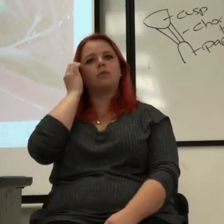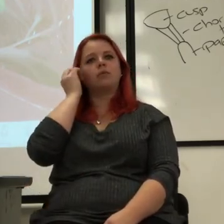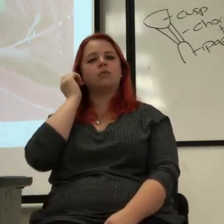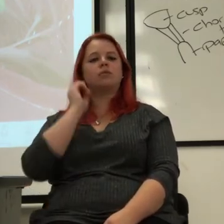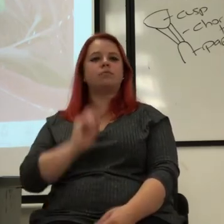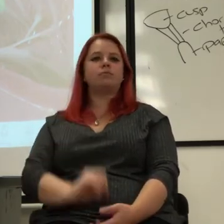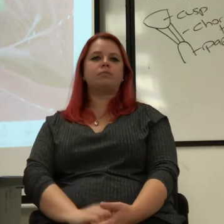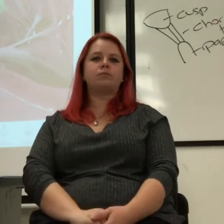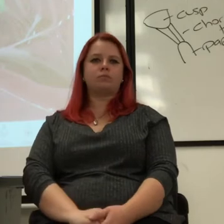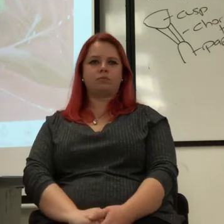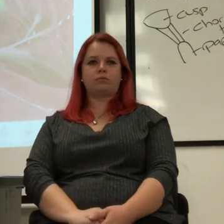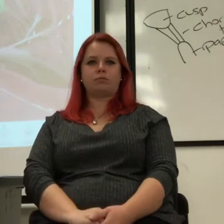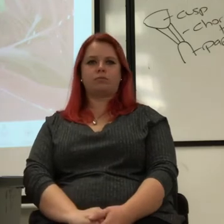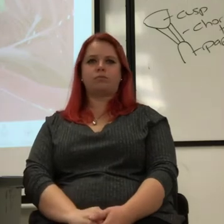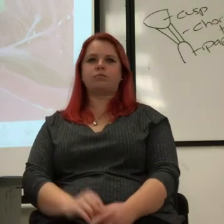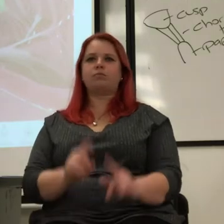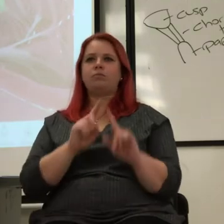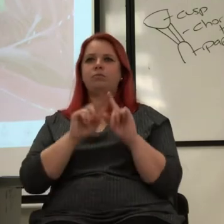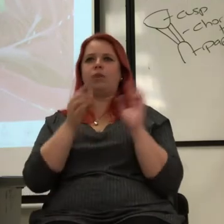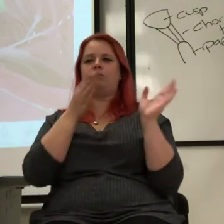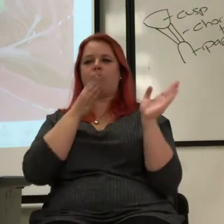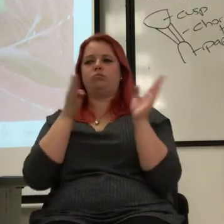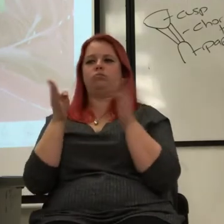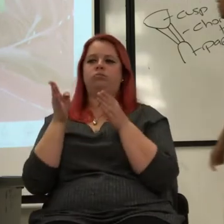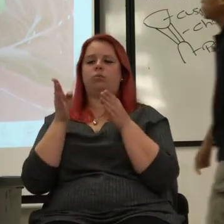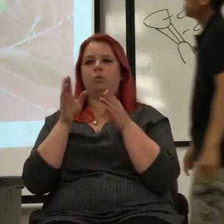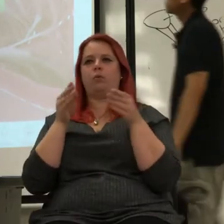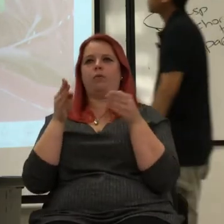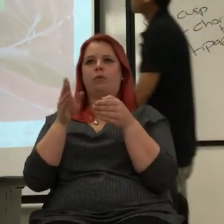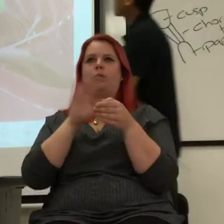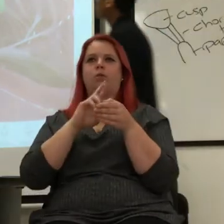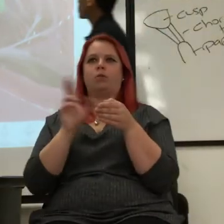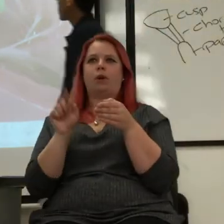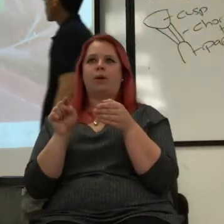Okay, we'll just stay focused on the right now.